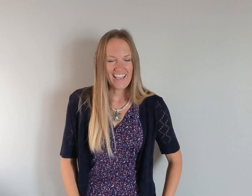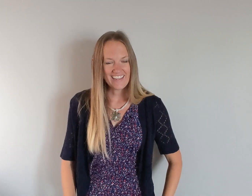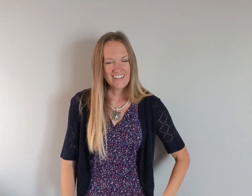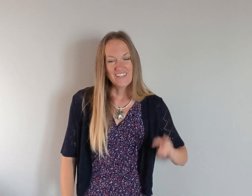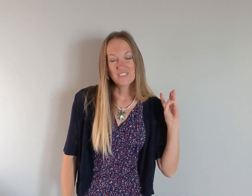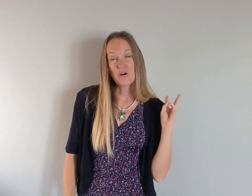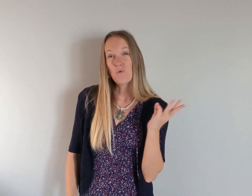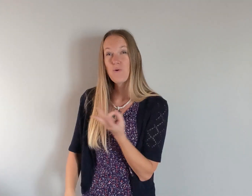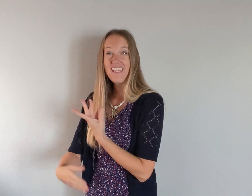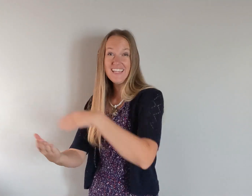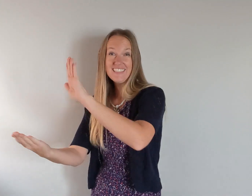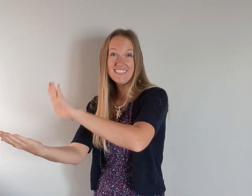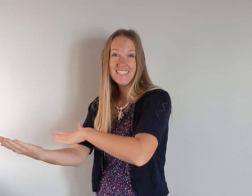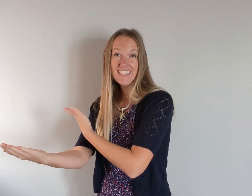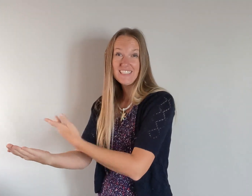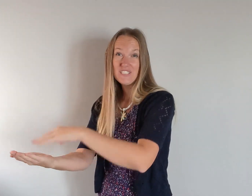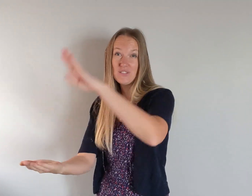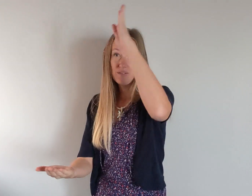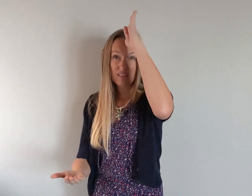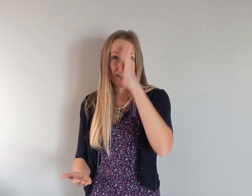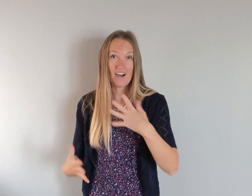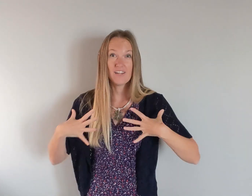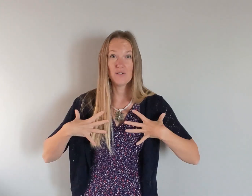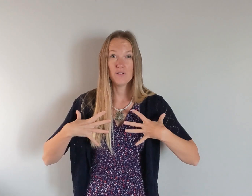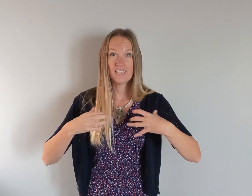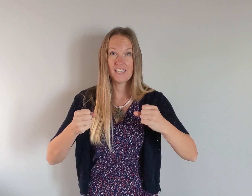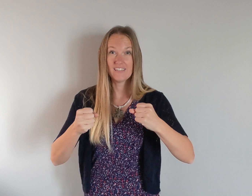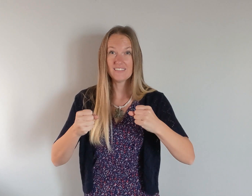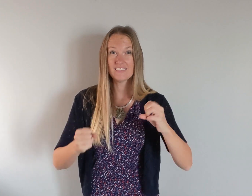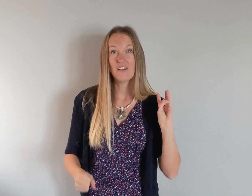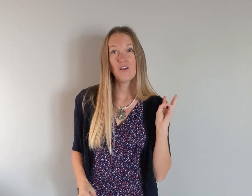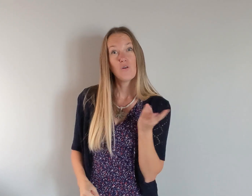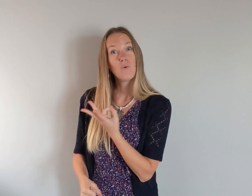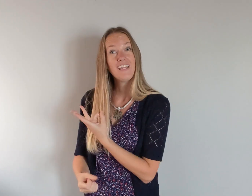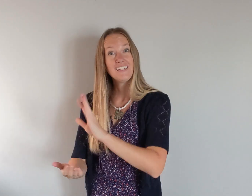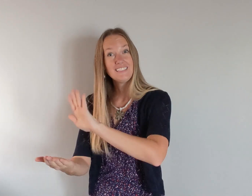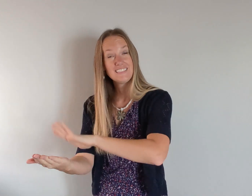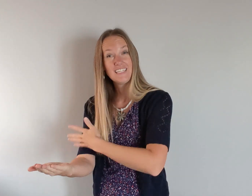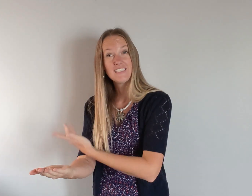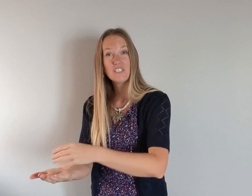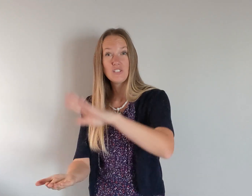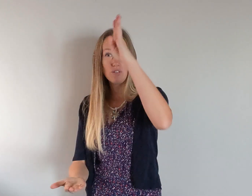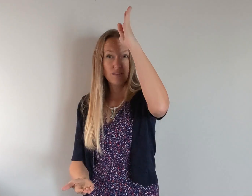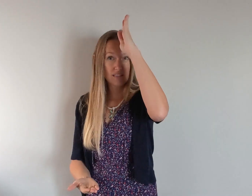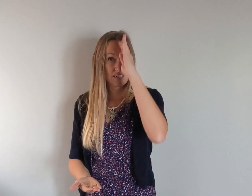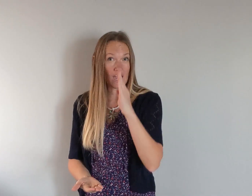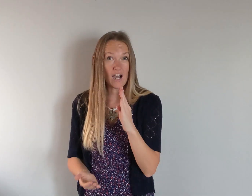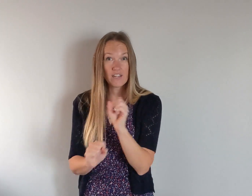Okay? So we sing to the God who heals. We sing to the God